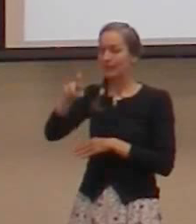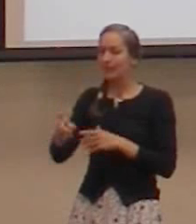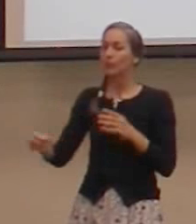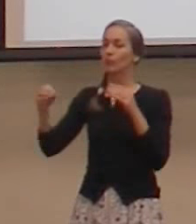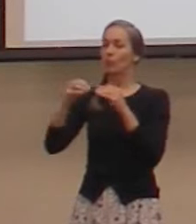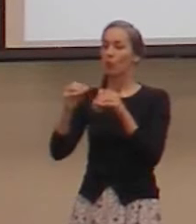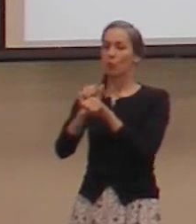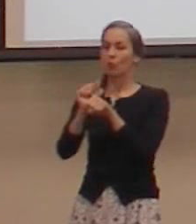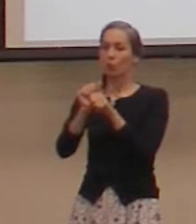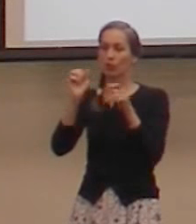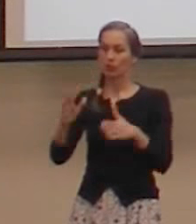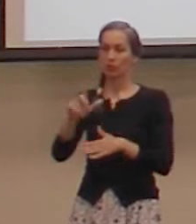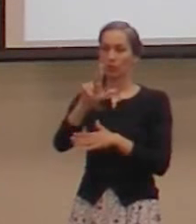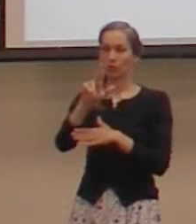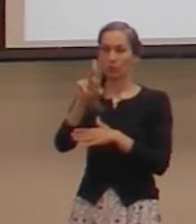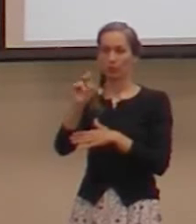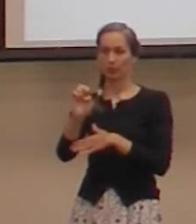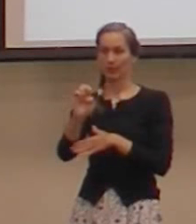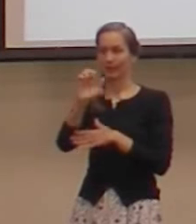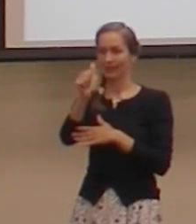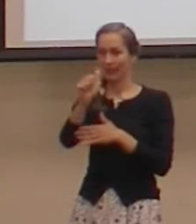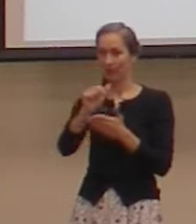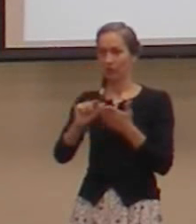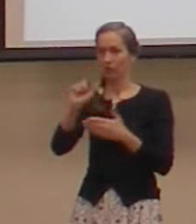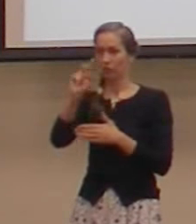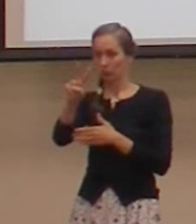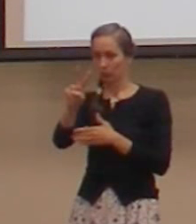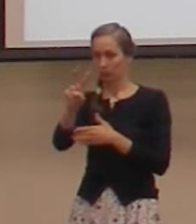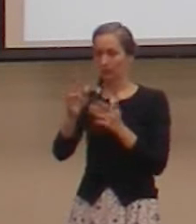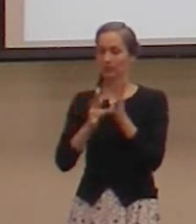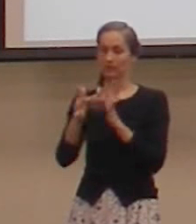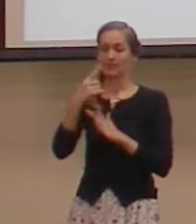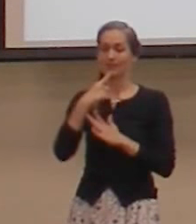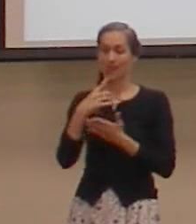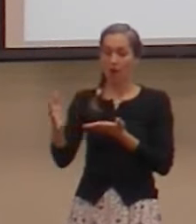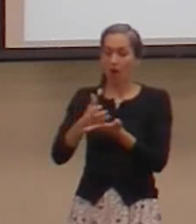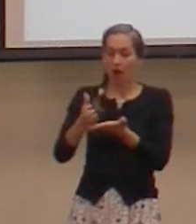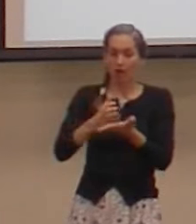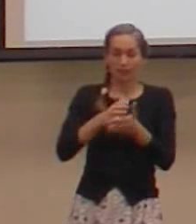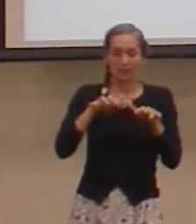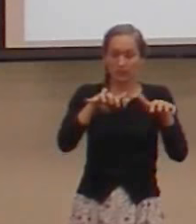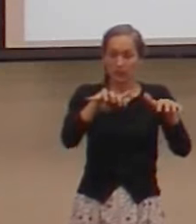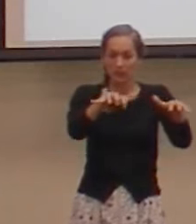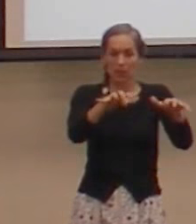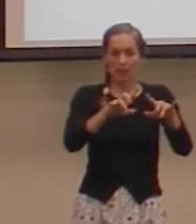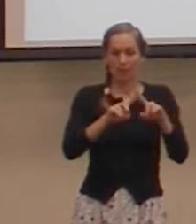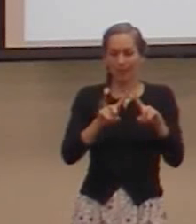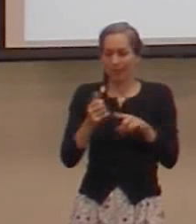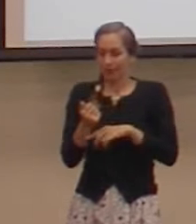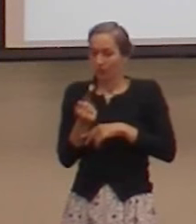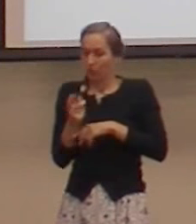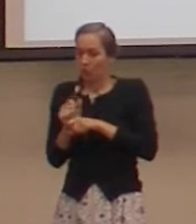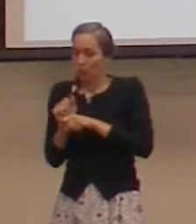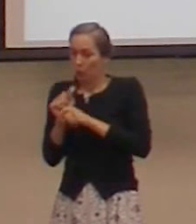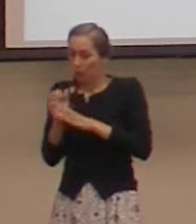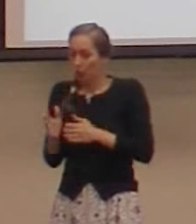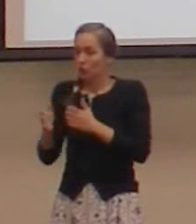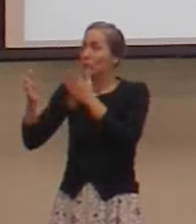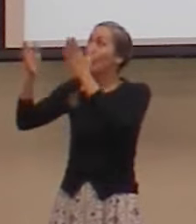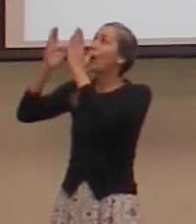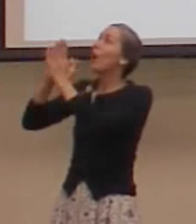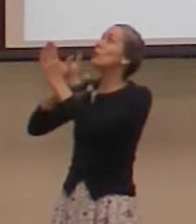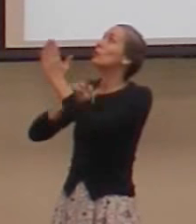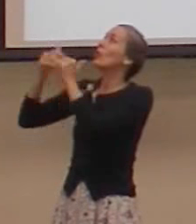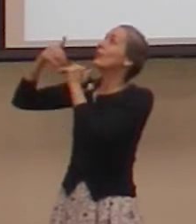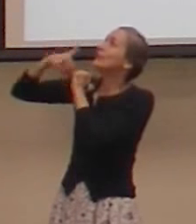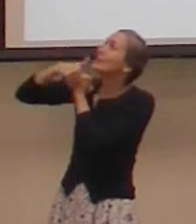In Luke chapter 10, verse 2, and Jesus says, "The harvest is plentiful, but the workers are few. Ask the Lord of the harvest to send forth workers